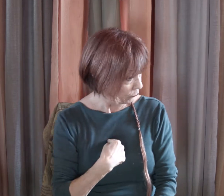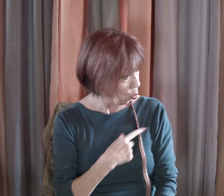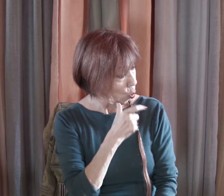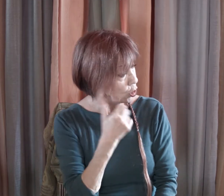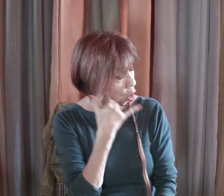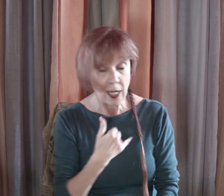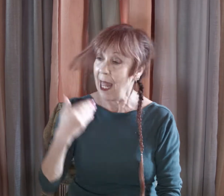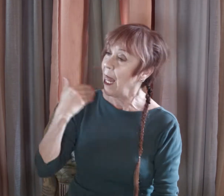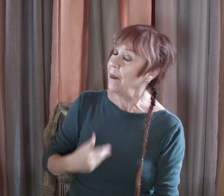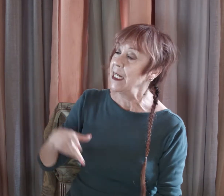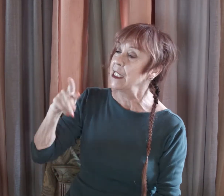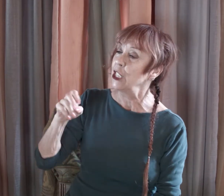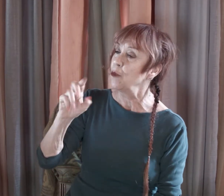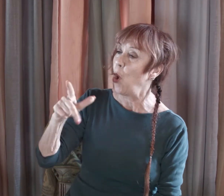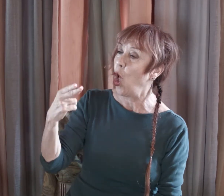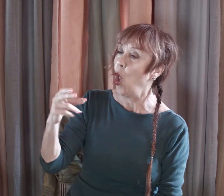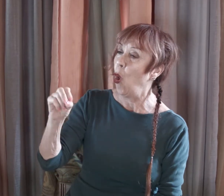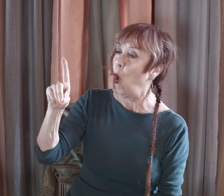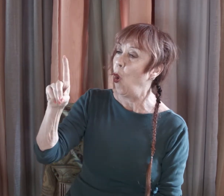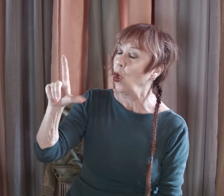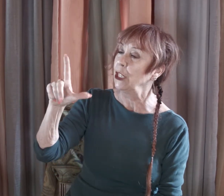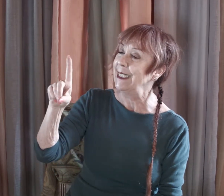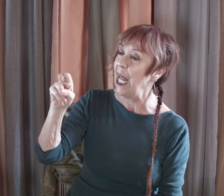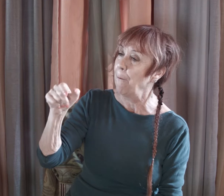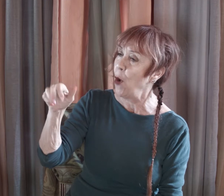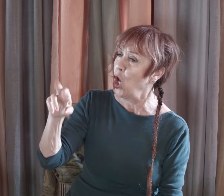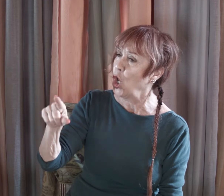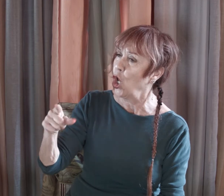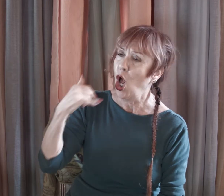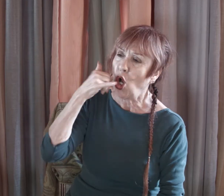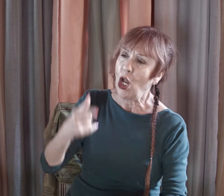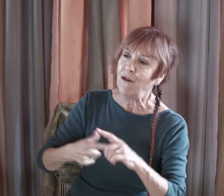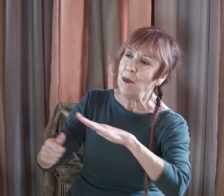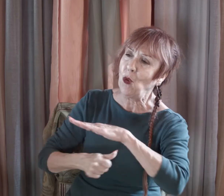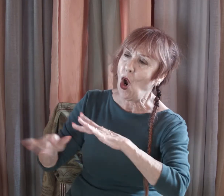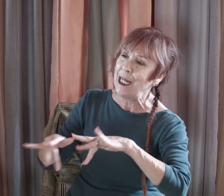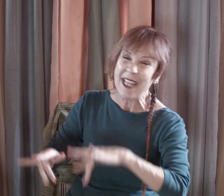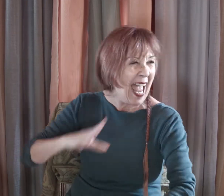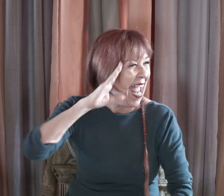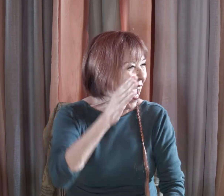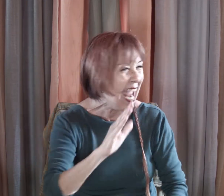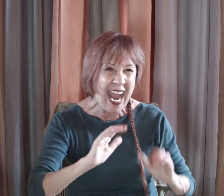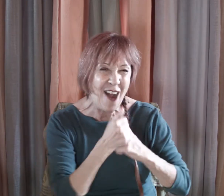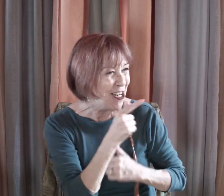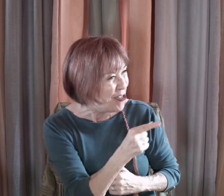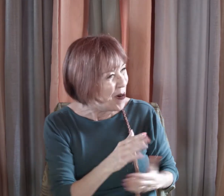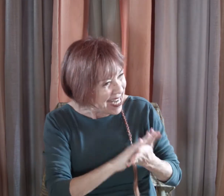Speaking. Who's calling? This is Paul Holdengraber calling you from the Quarantine Tapes. Thank you so much. Hi, how are you doing?